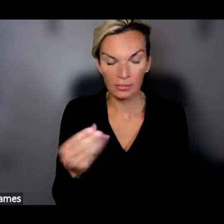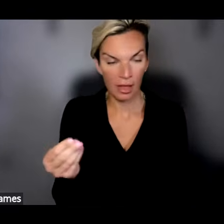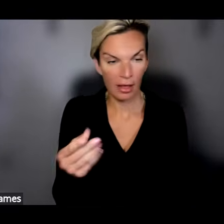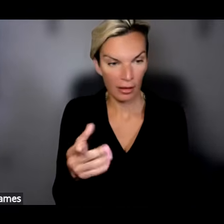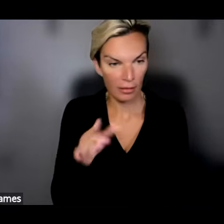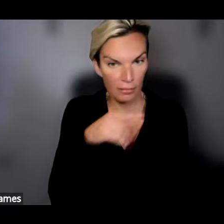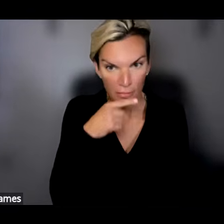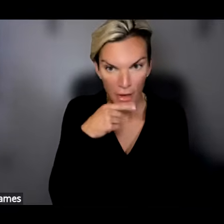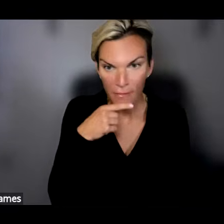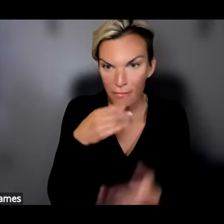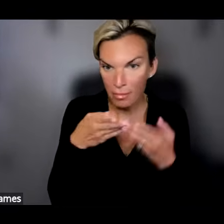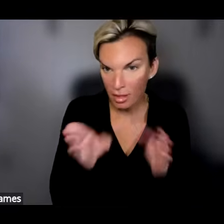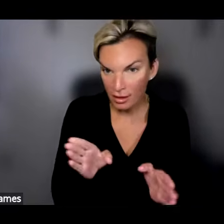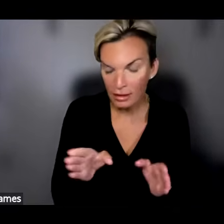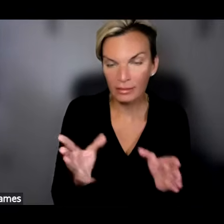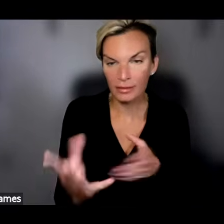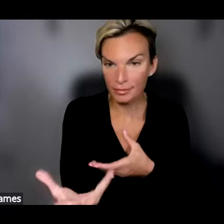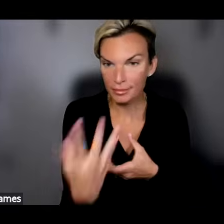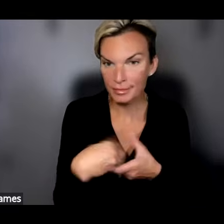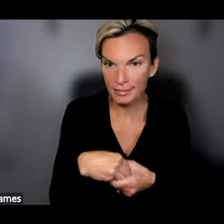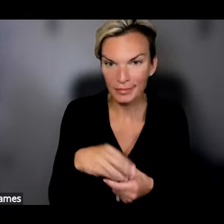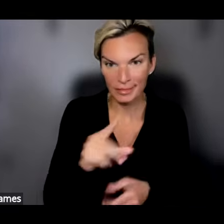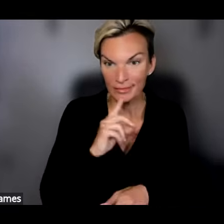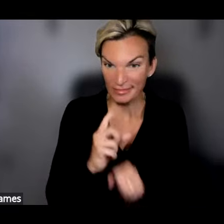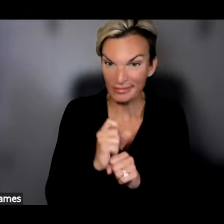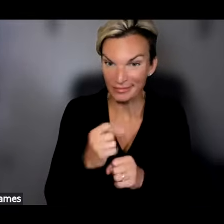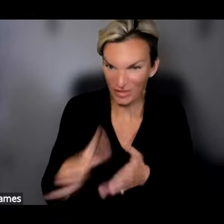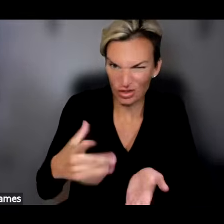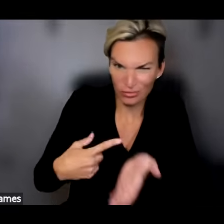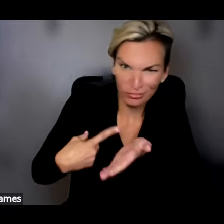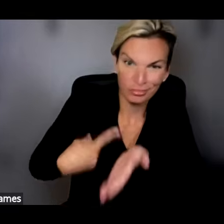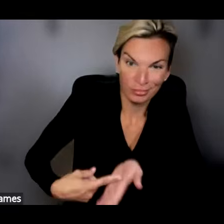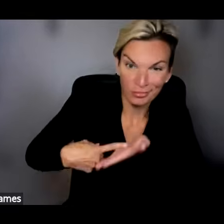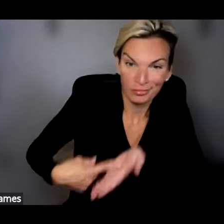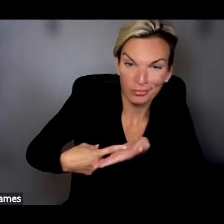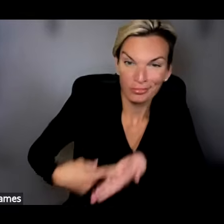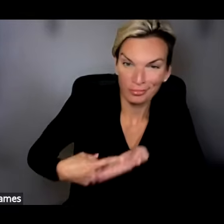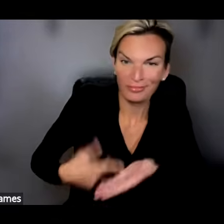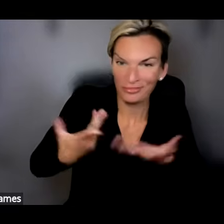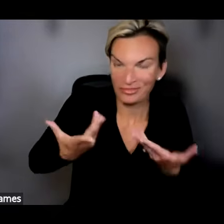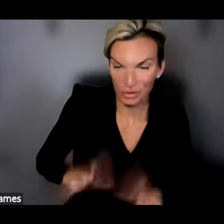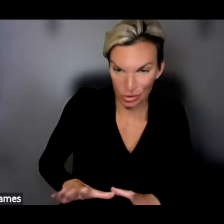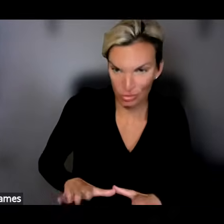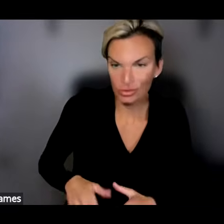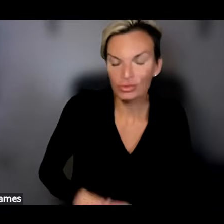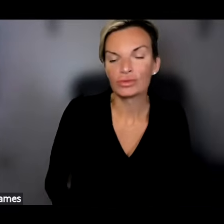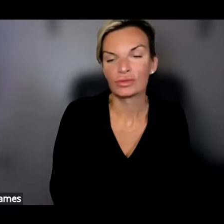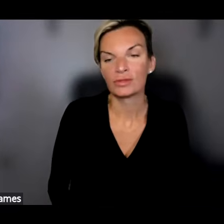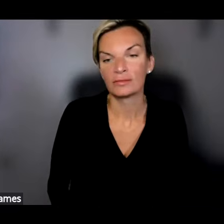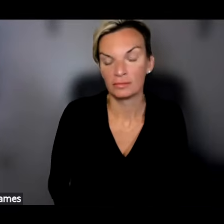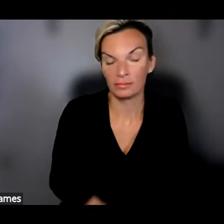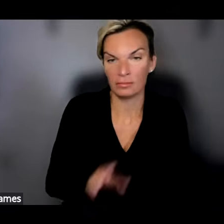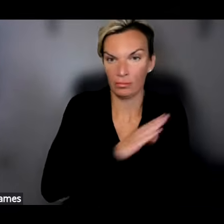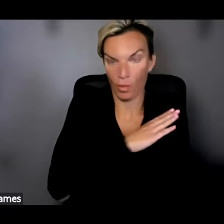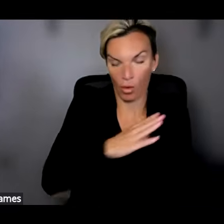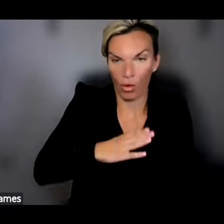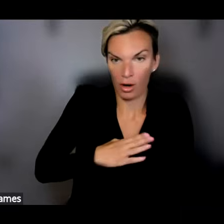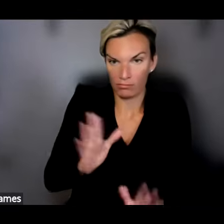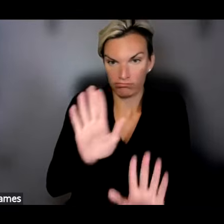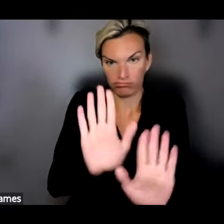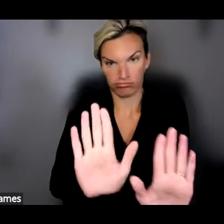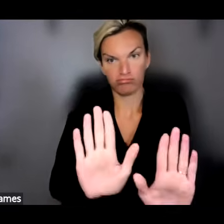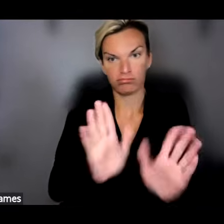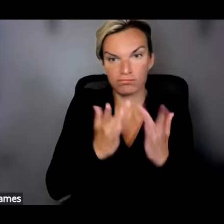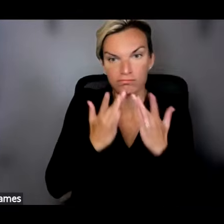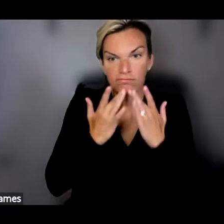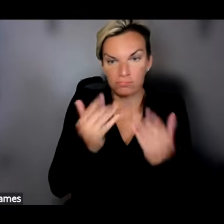and an active debate. So in that regard, of course, the board can do what it wants. As you know, you're allowed to change it